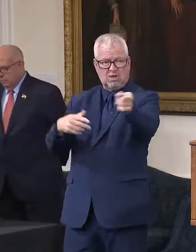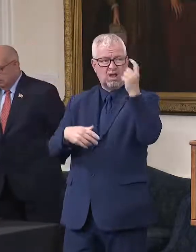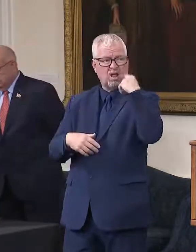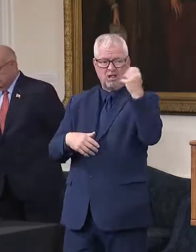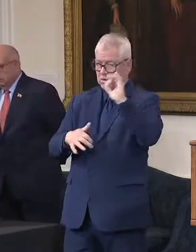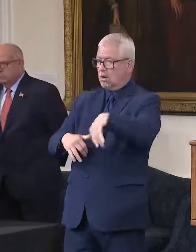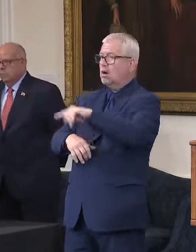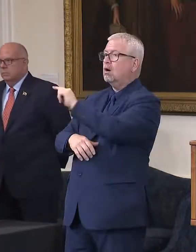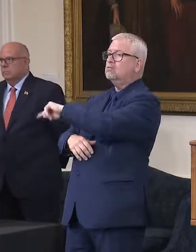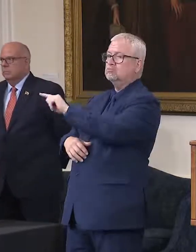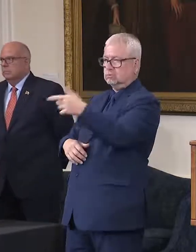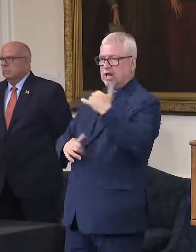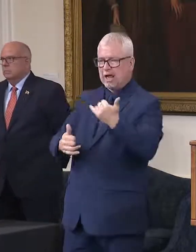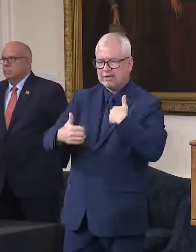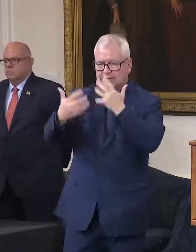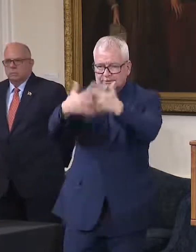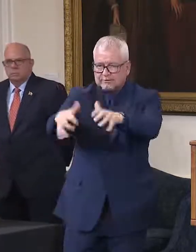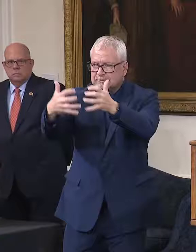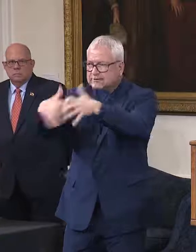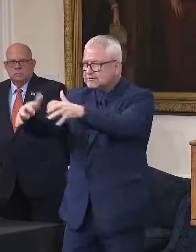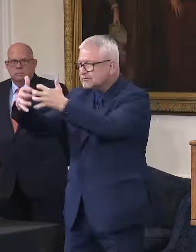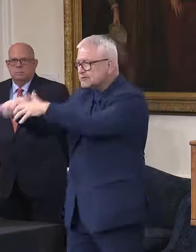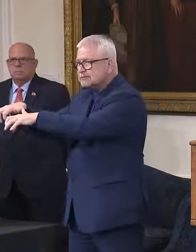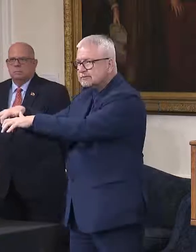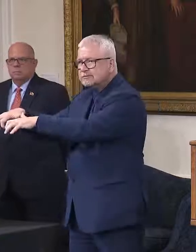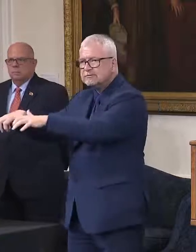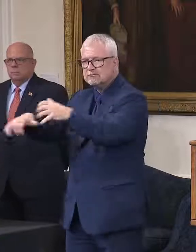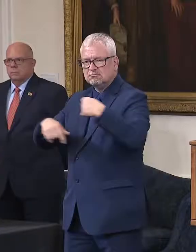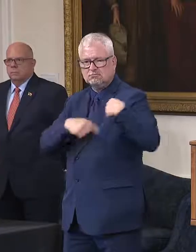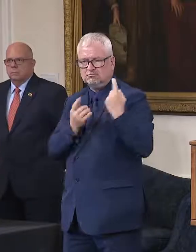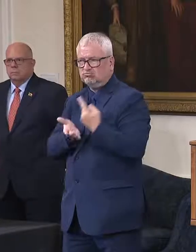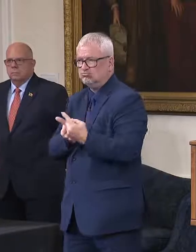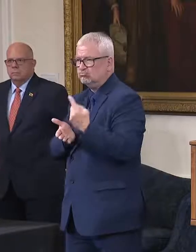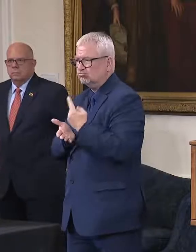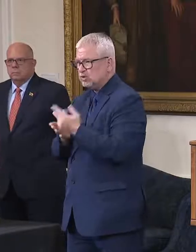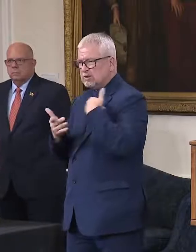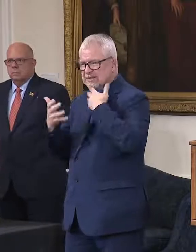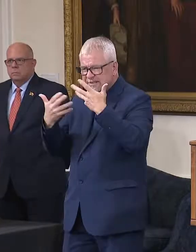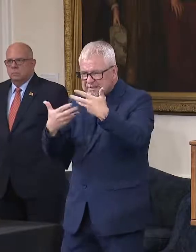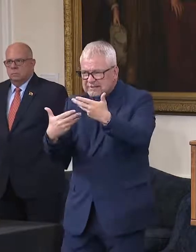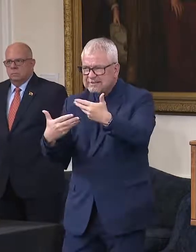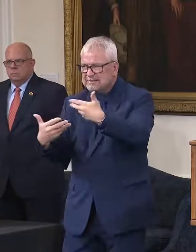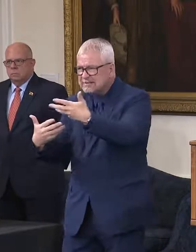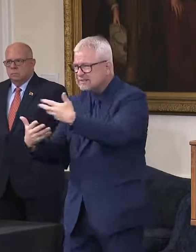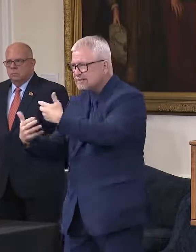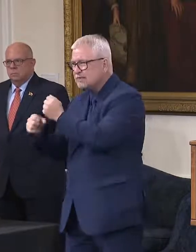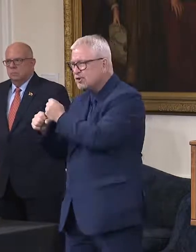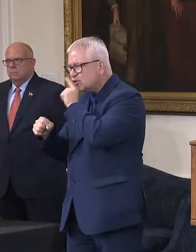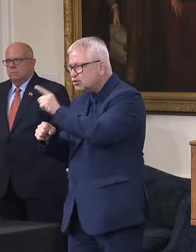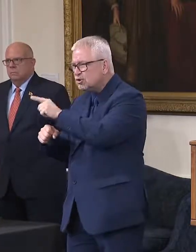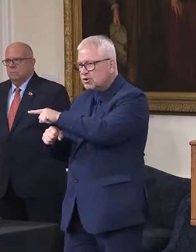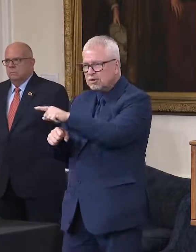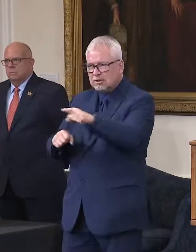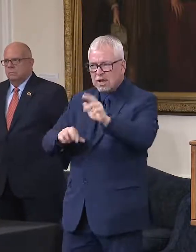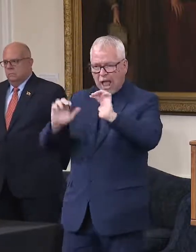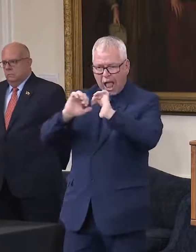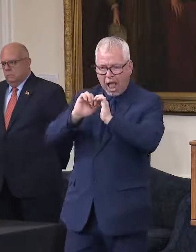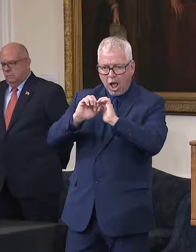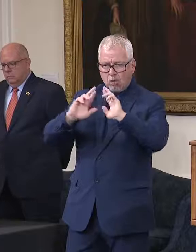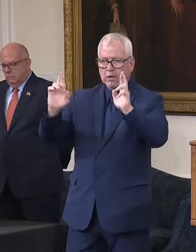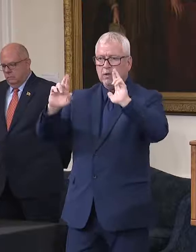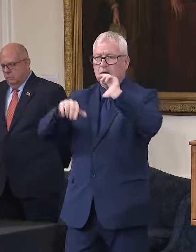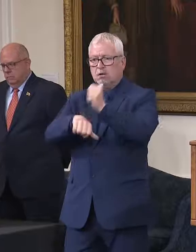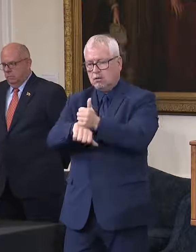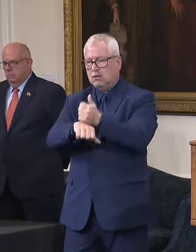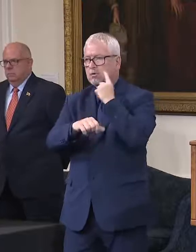on over the last several weeks especially, but really over several months, is working very closely with our partners with